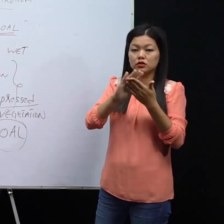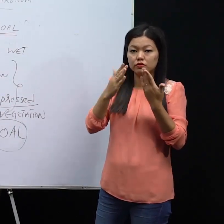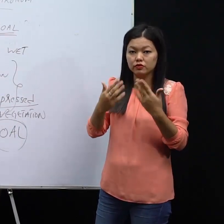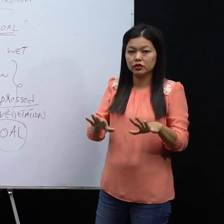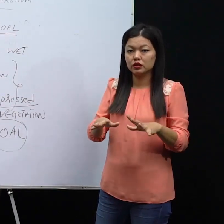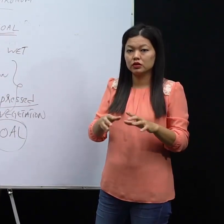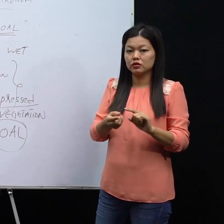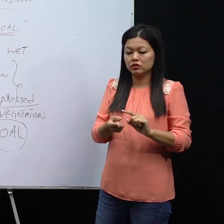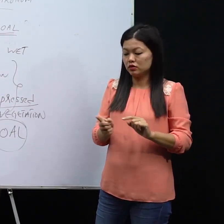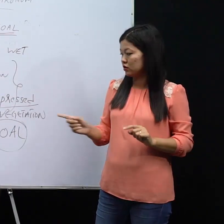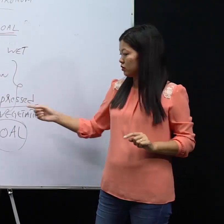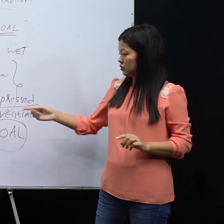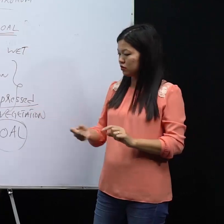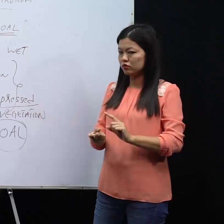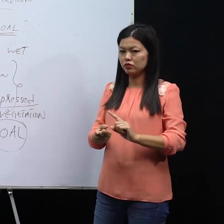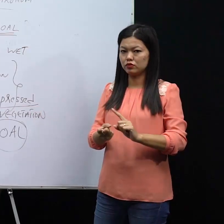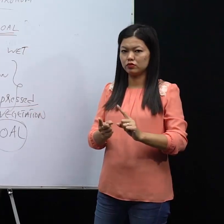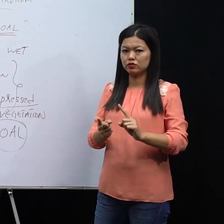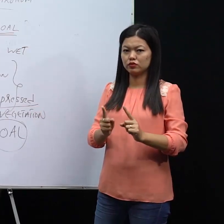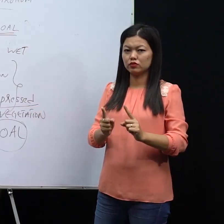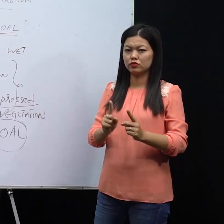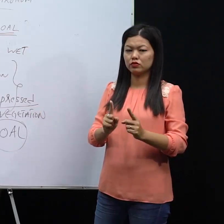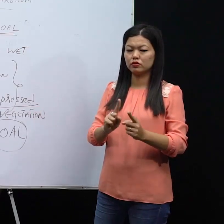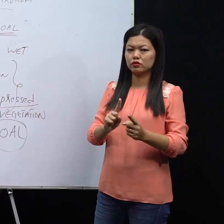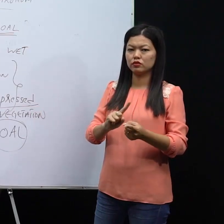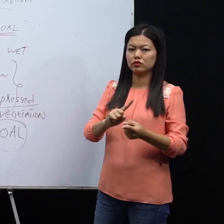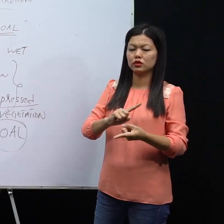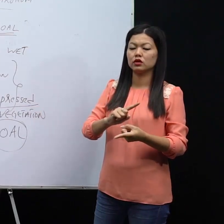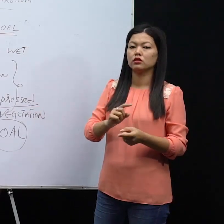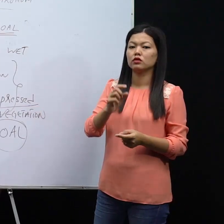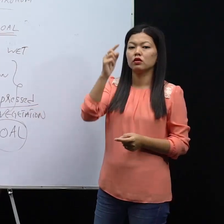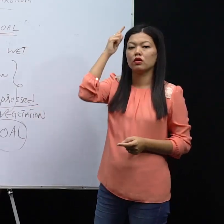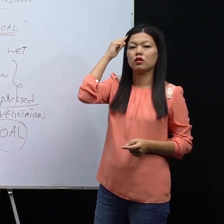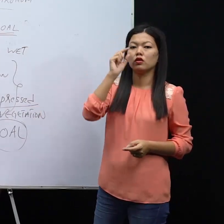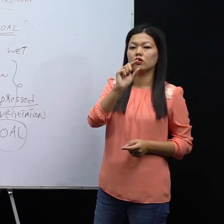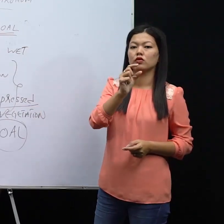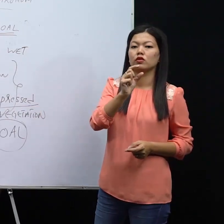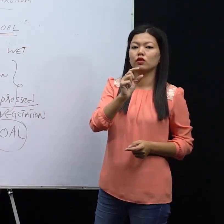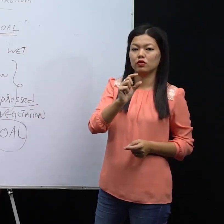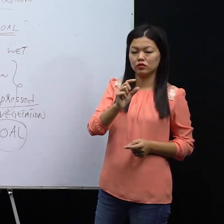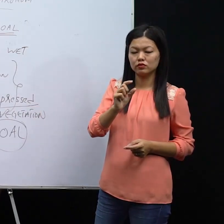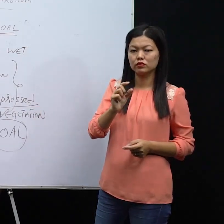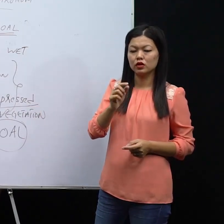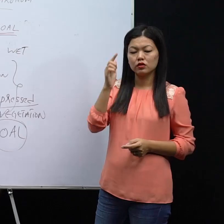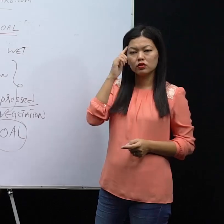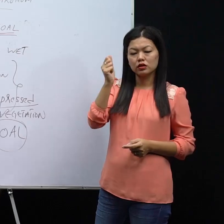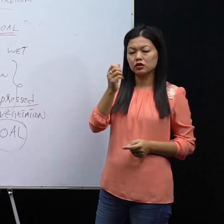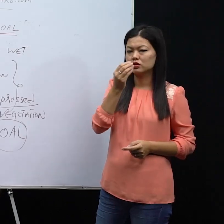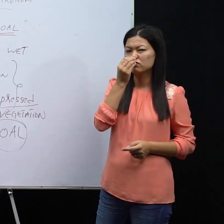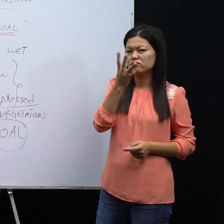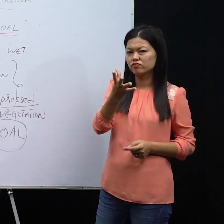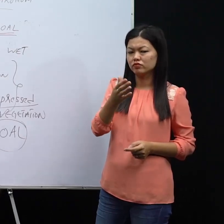Clear? So this is how coal is formed. Now, so I'm sure now you can write the formation of coal, right? It's very